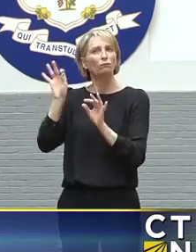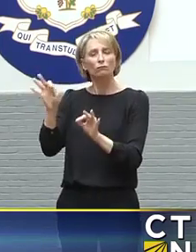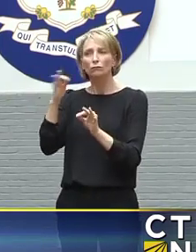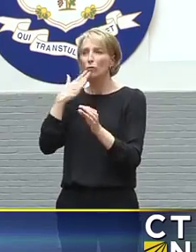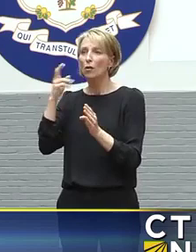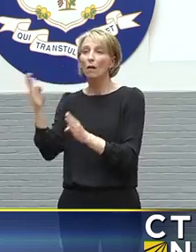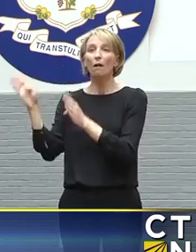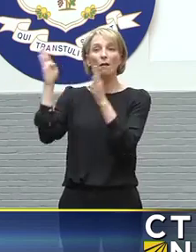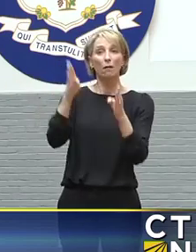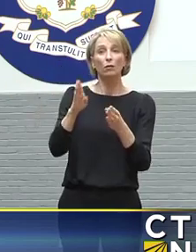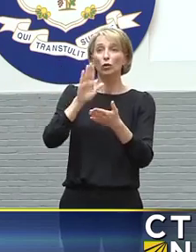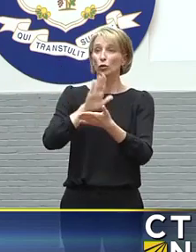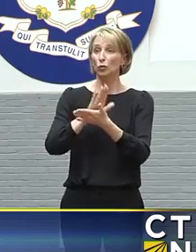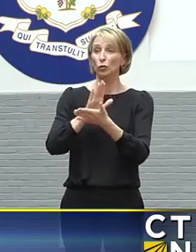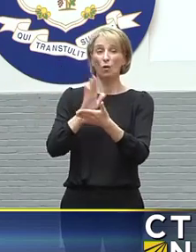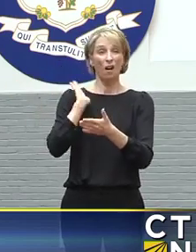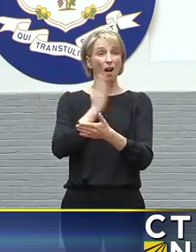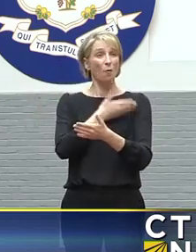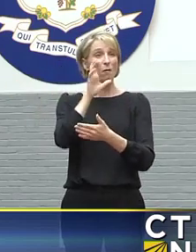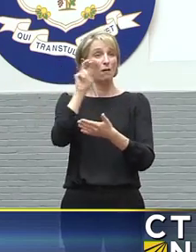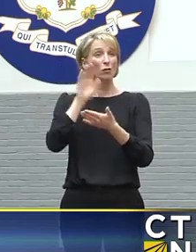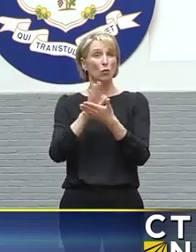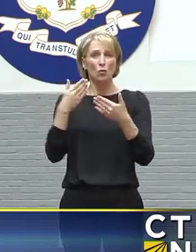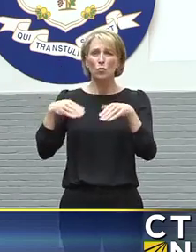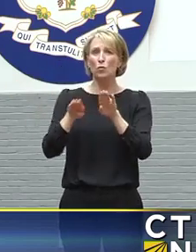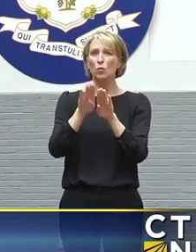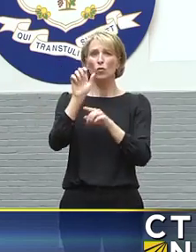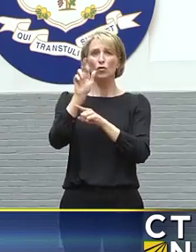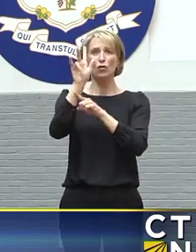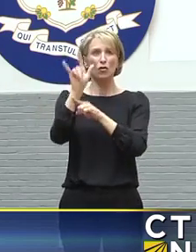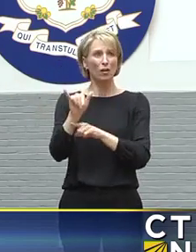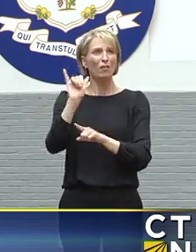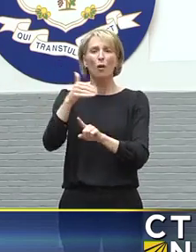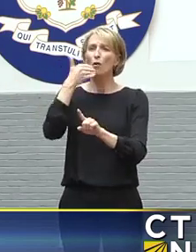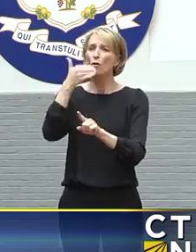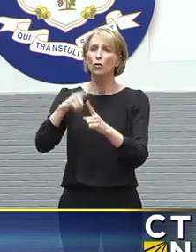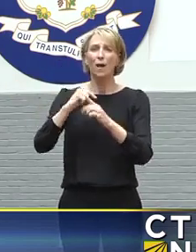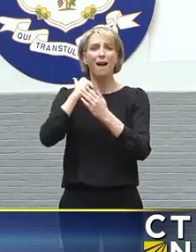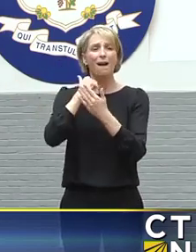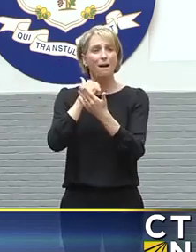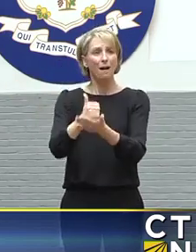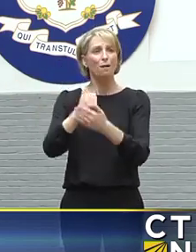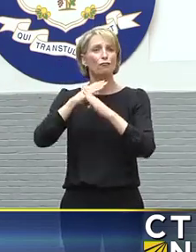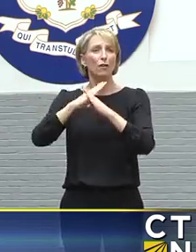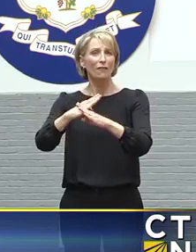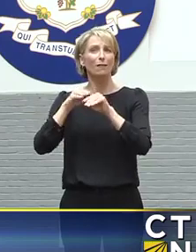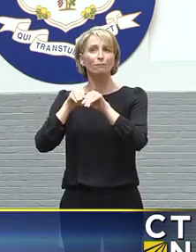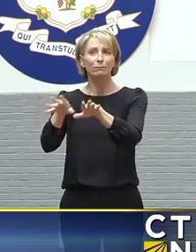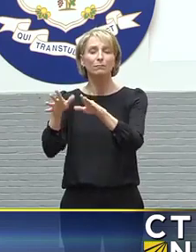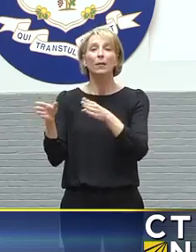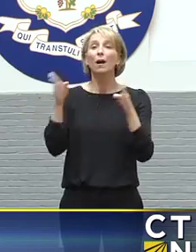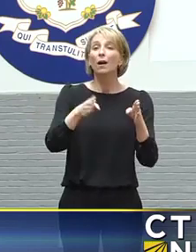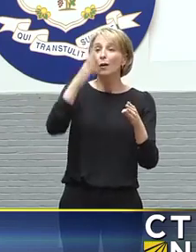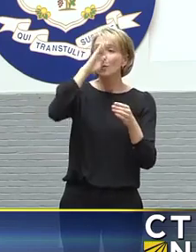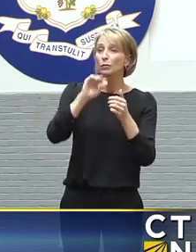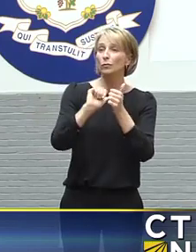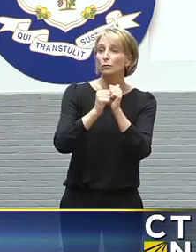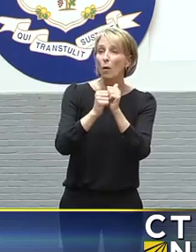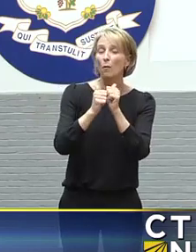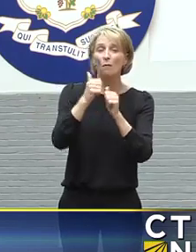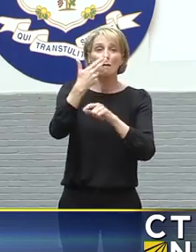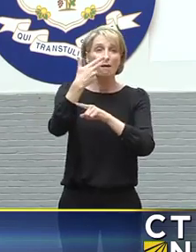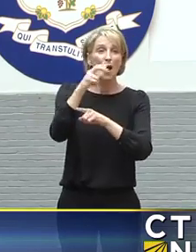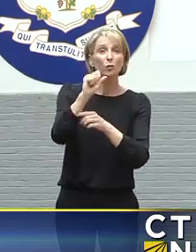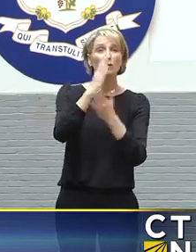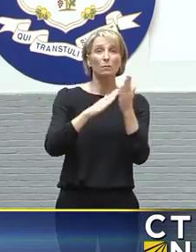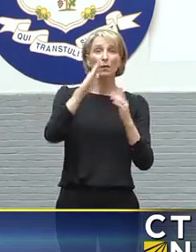in terms of the schools. I think that made a big difference in terms of what you see. Sports contests. Remember the high school sports and some of their